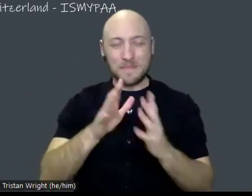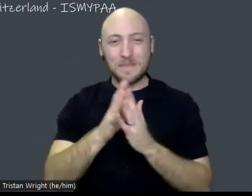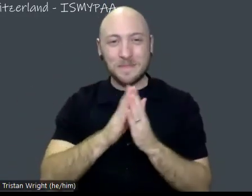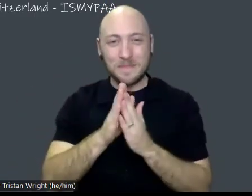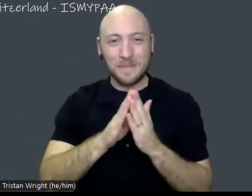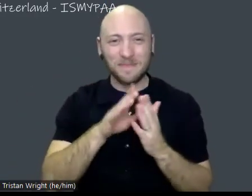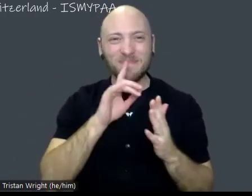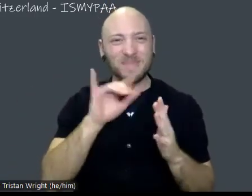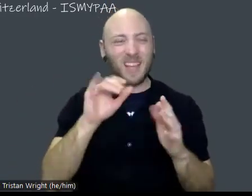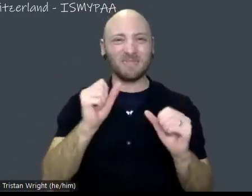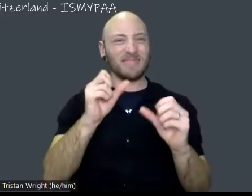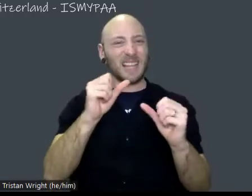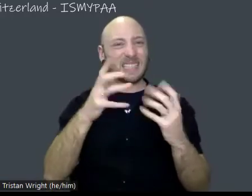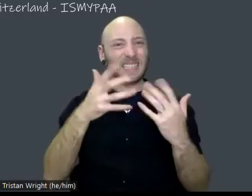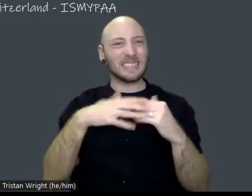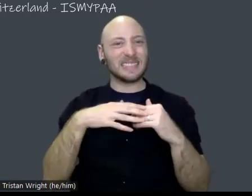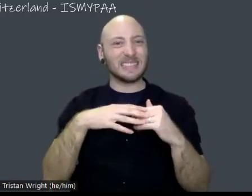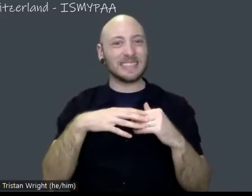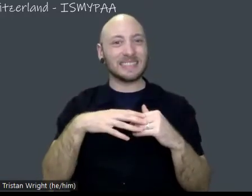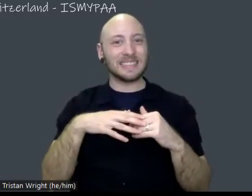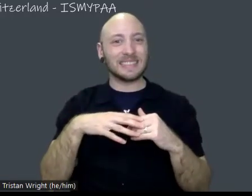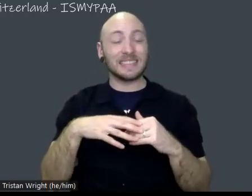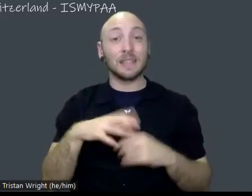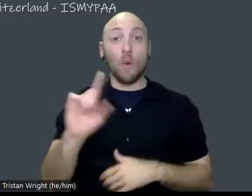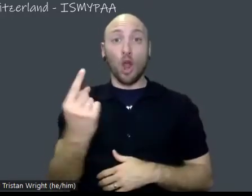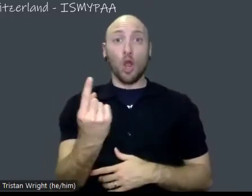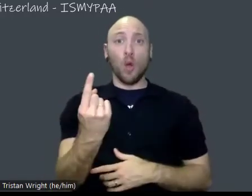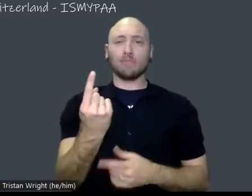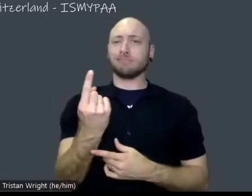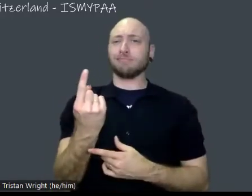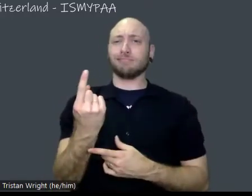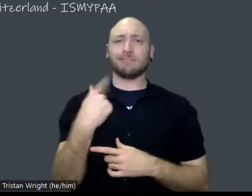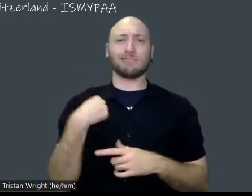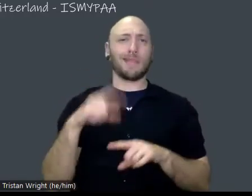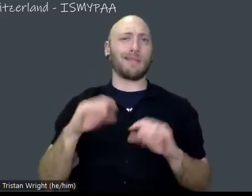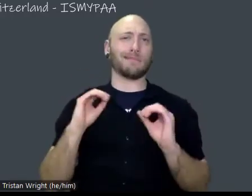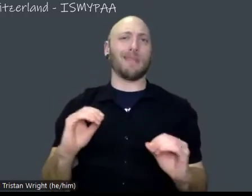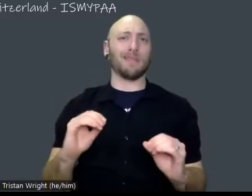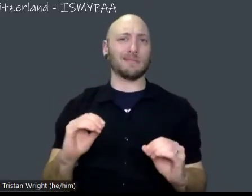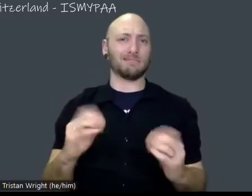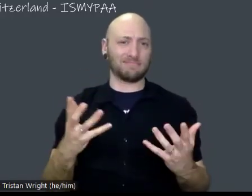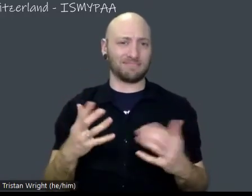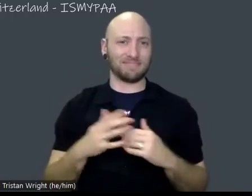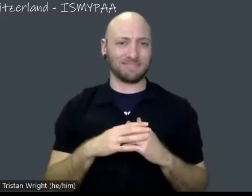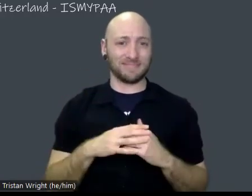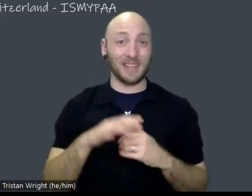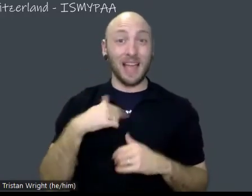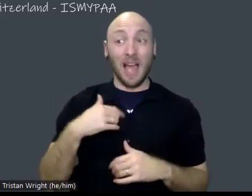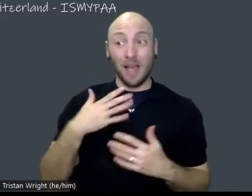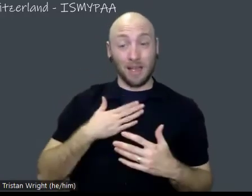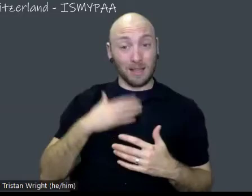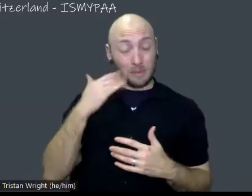really amazing. So alone, I can't do anything. That's what I experienced and tried to do it until the age of